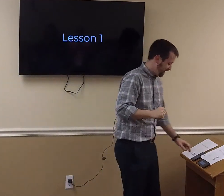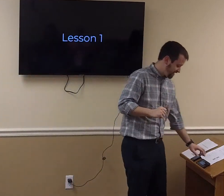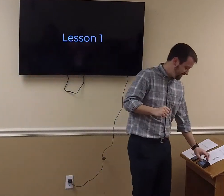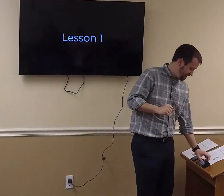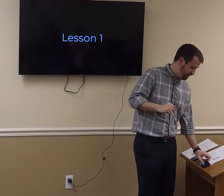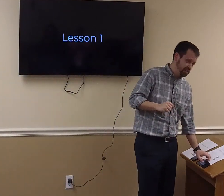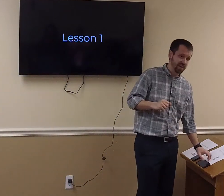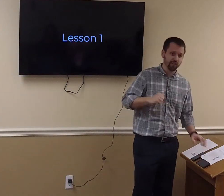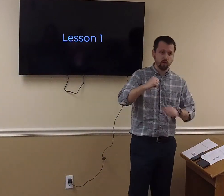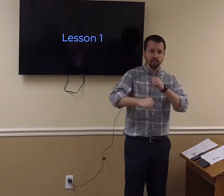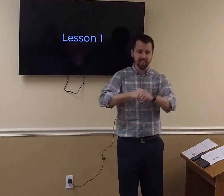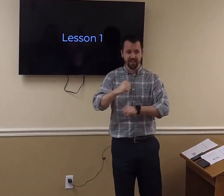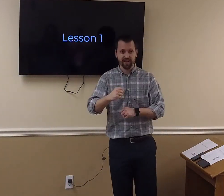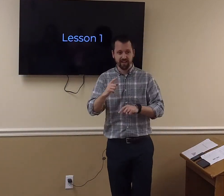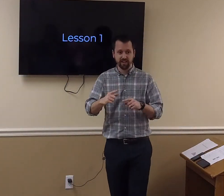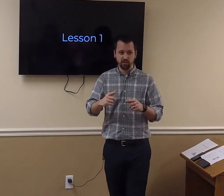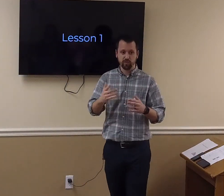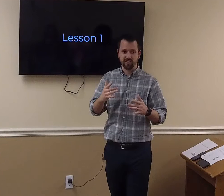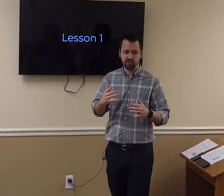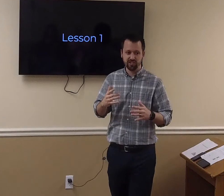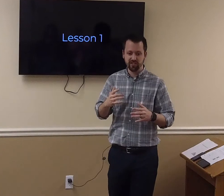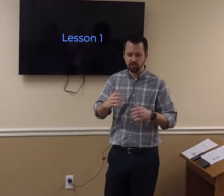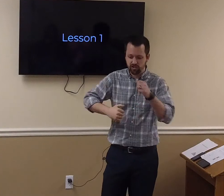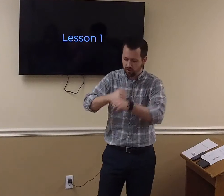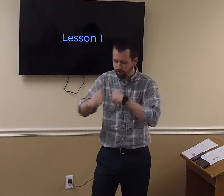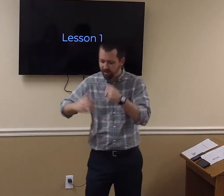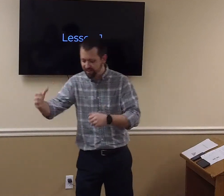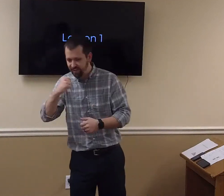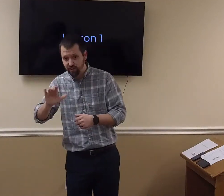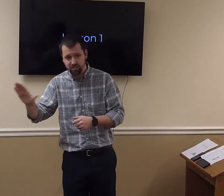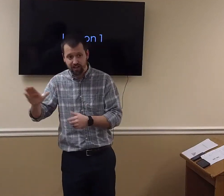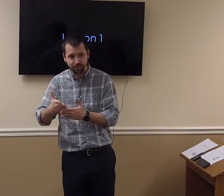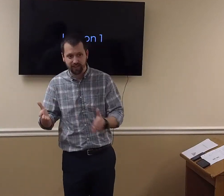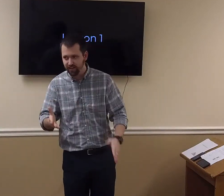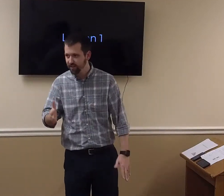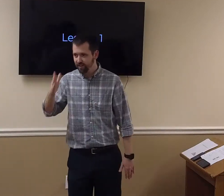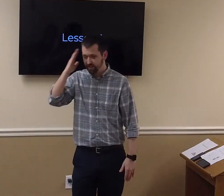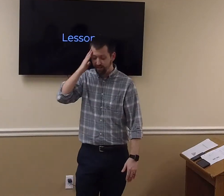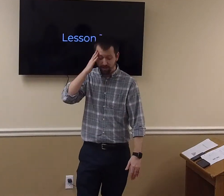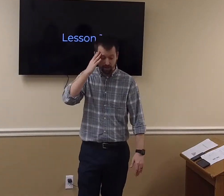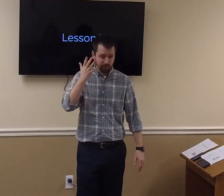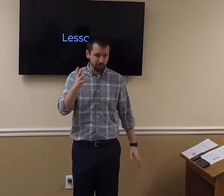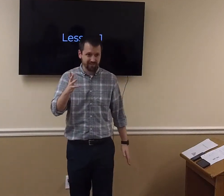Yes, and she's not even crawling yet. I can't, just wait till she's, starts crawling around and taking their stuff, and then it'll be all over.